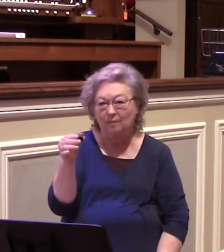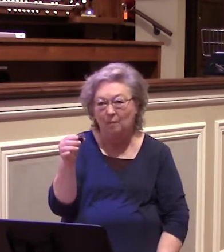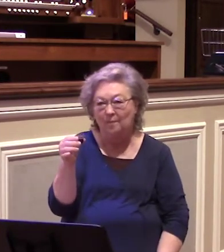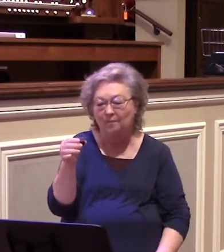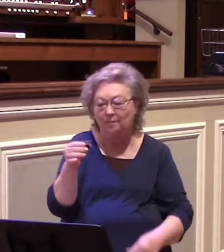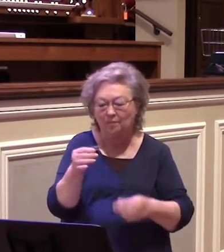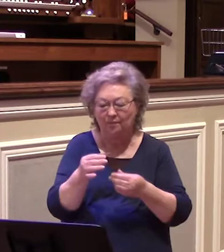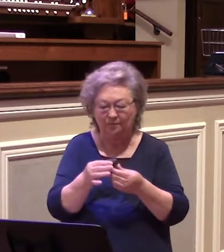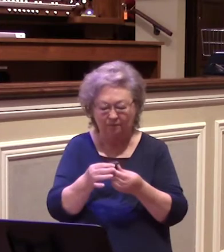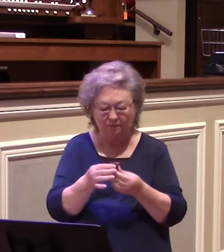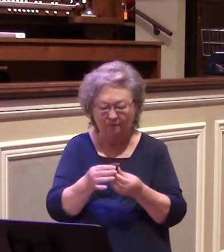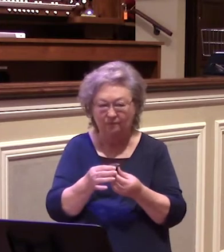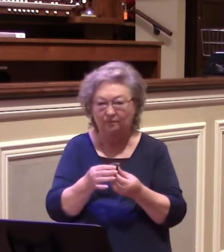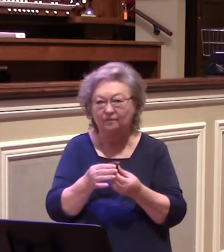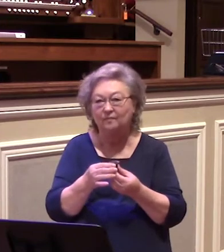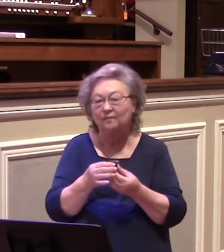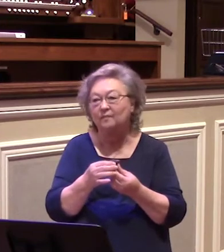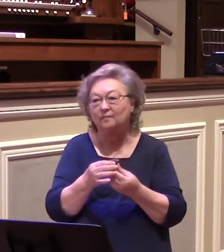Nicely done.